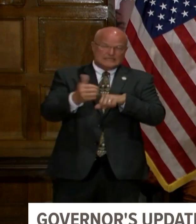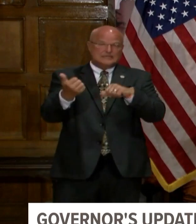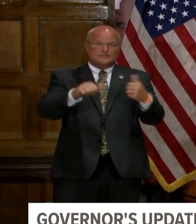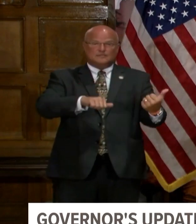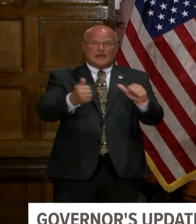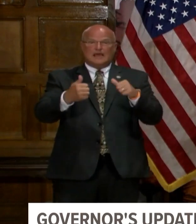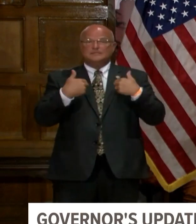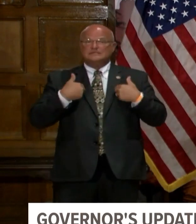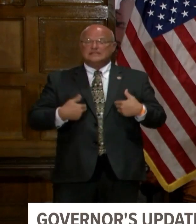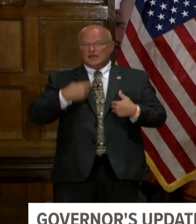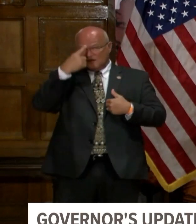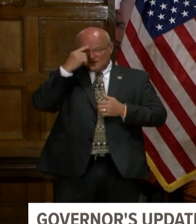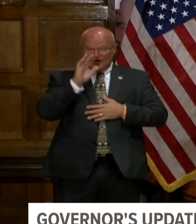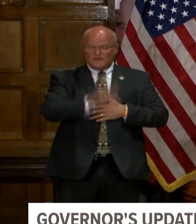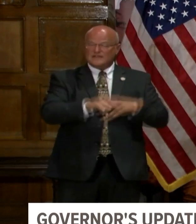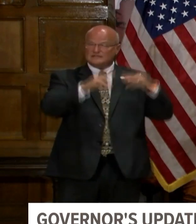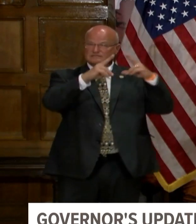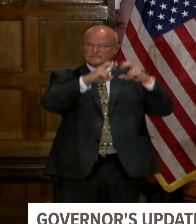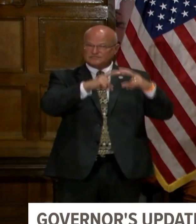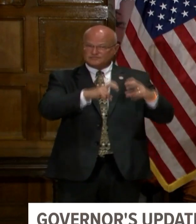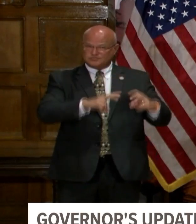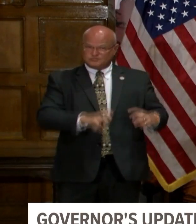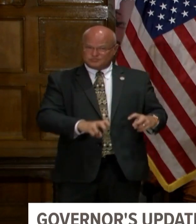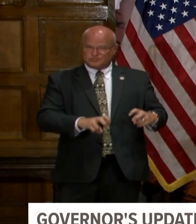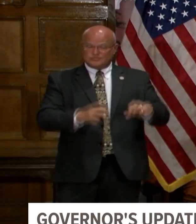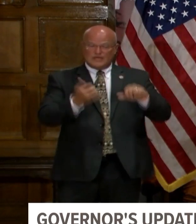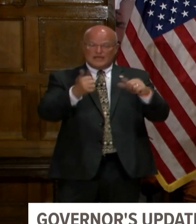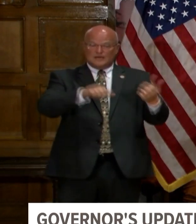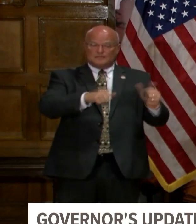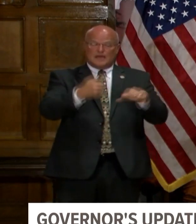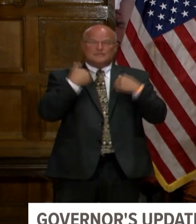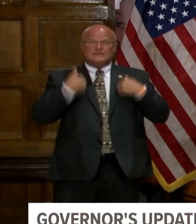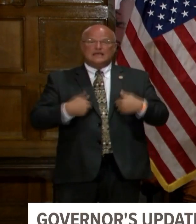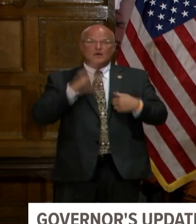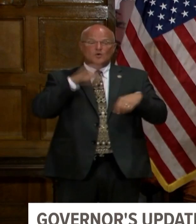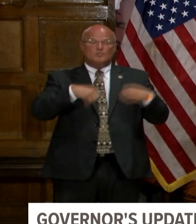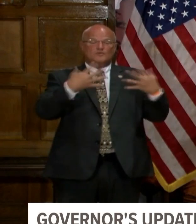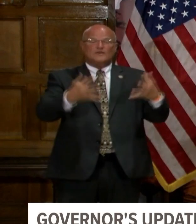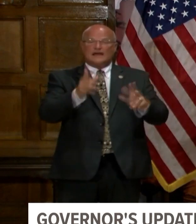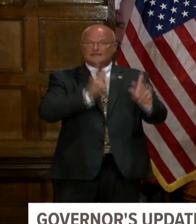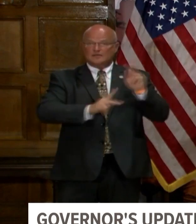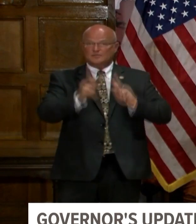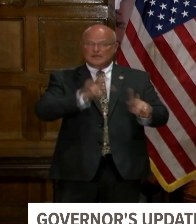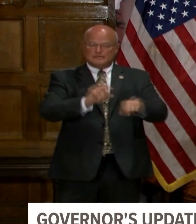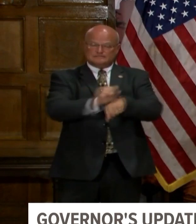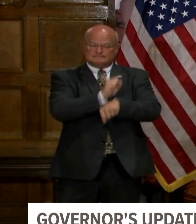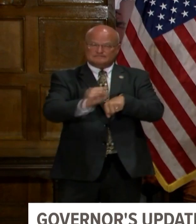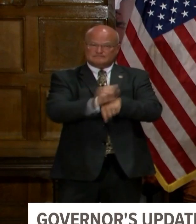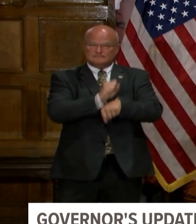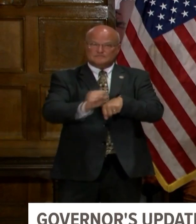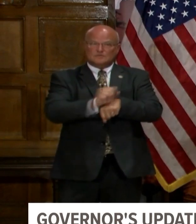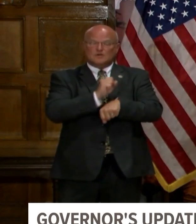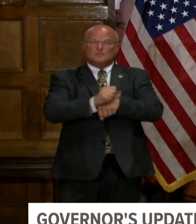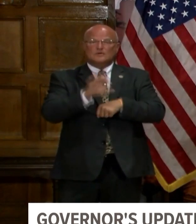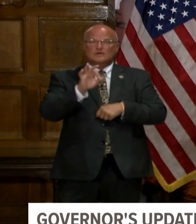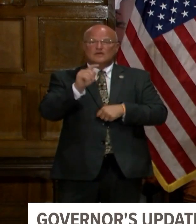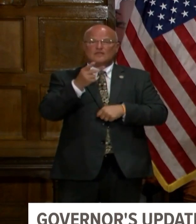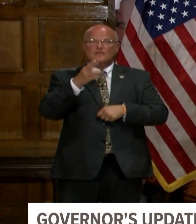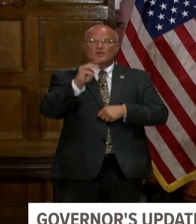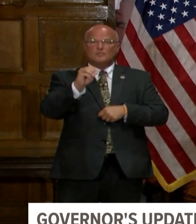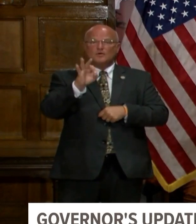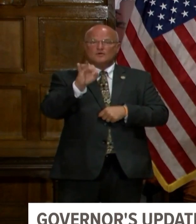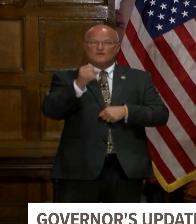Health for their analysis, and Baptist Health will provide the personnel to operate the Thermo